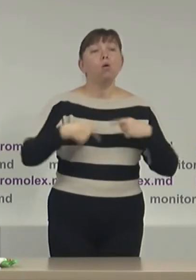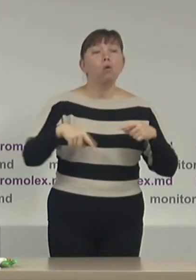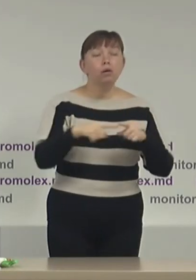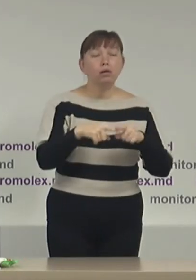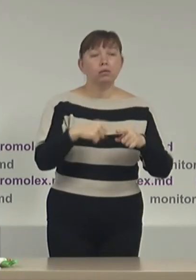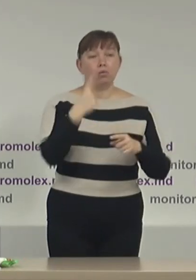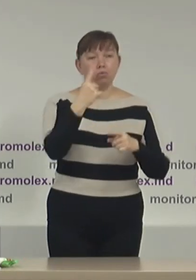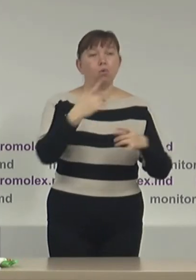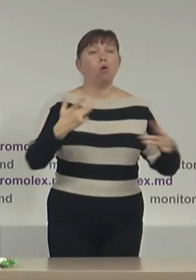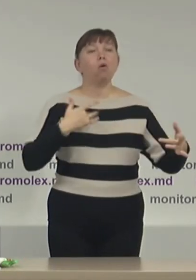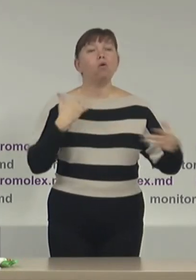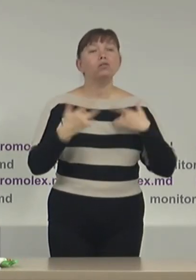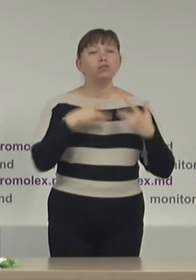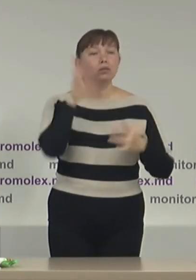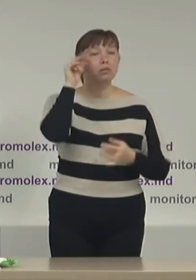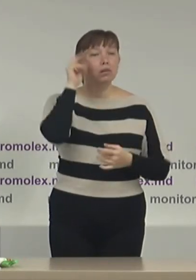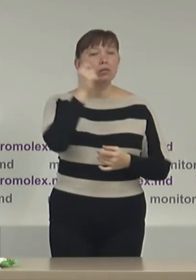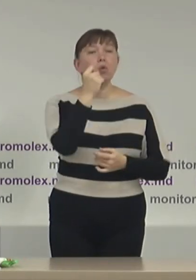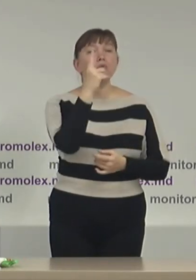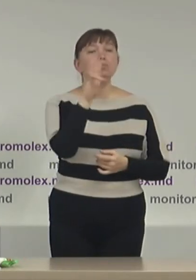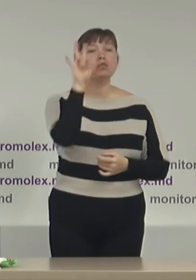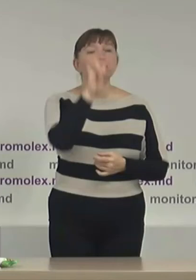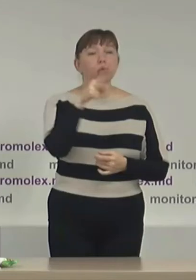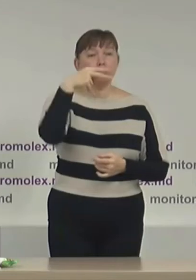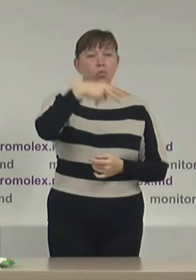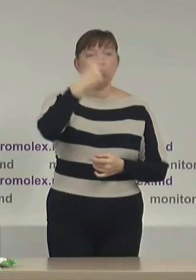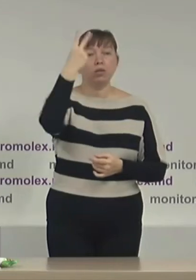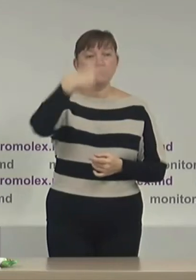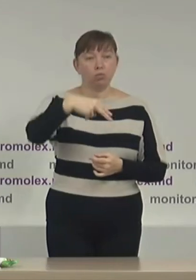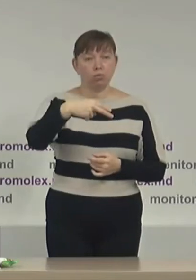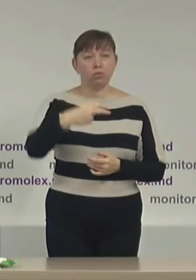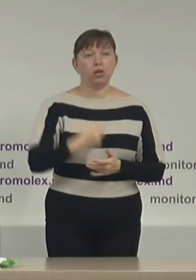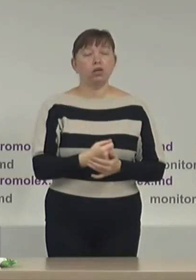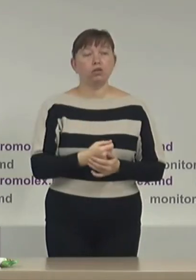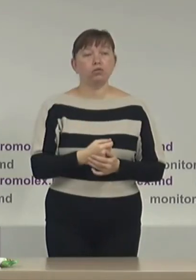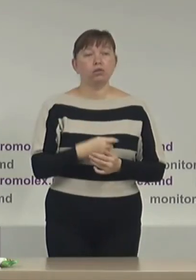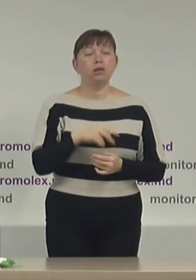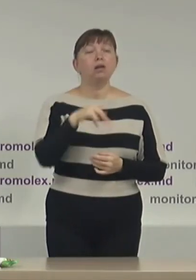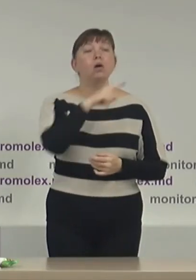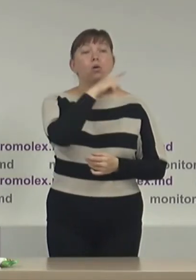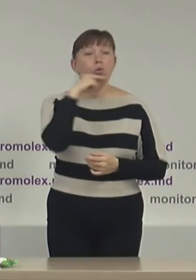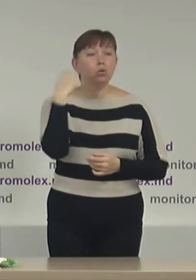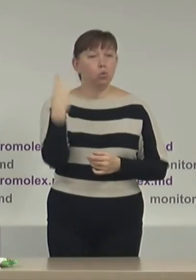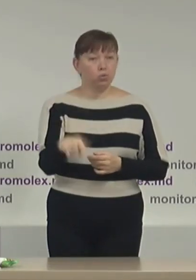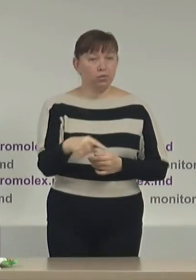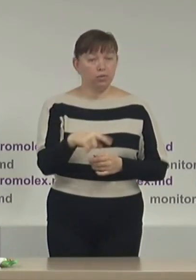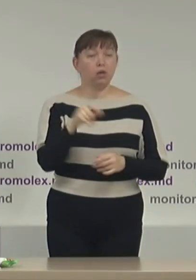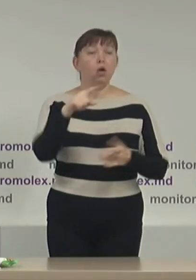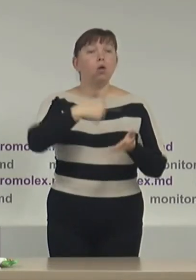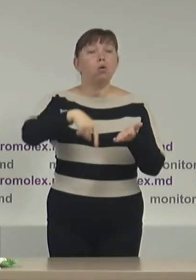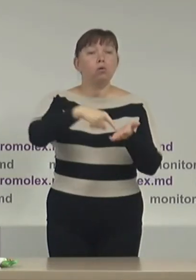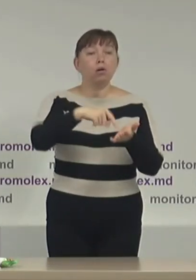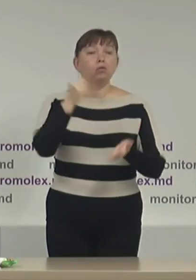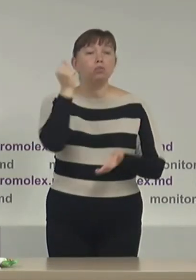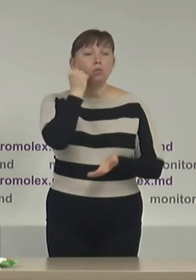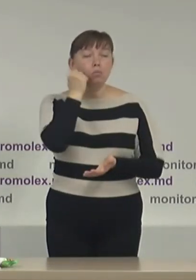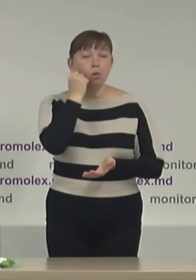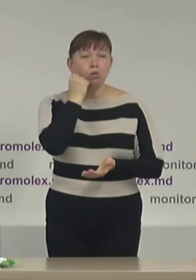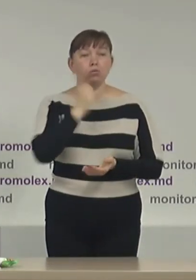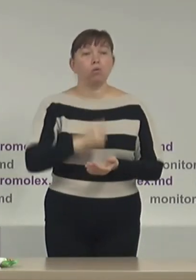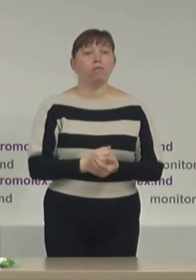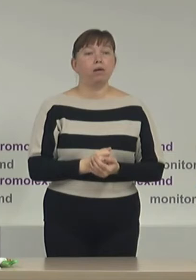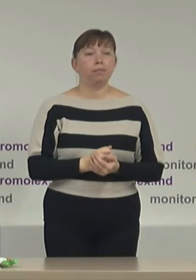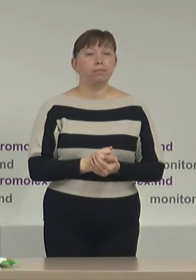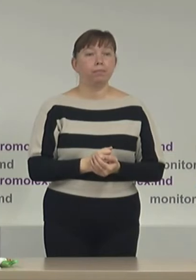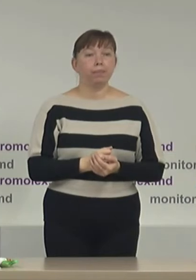of organizing a concert on 11th of November 2020 in the Russian Federation,